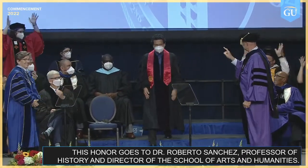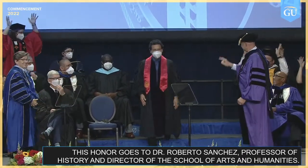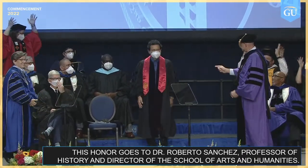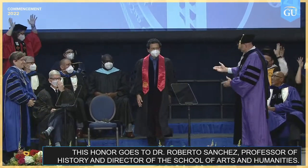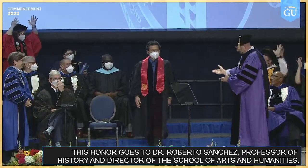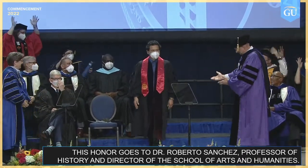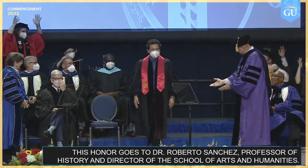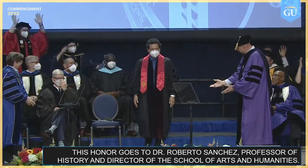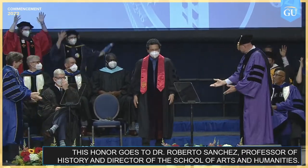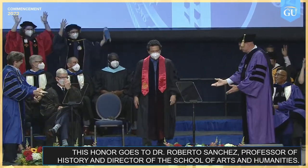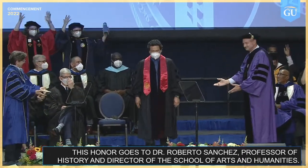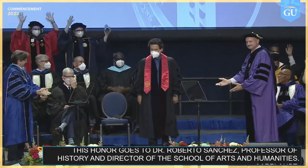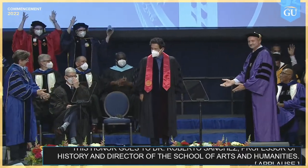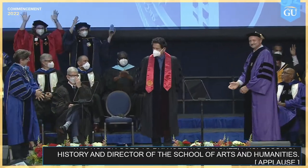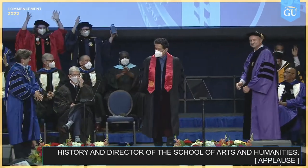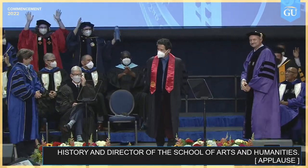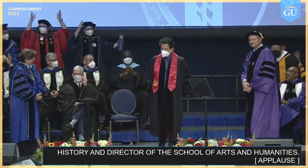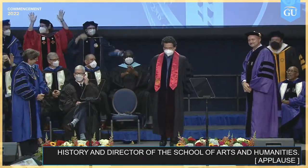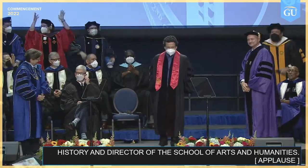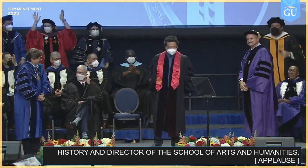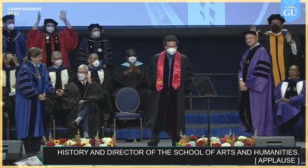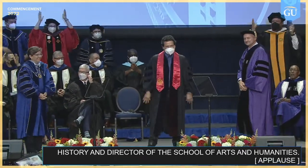Dr. Sanchez, please come forward.